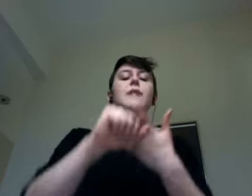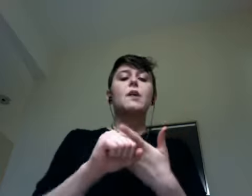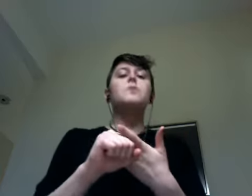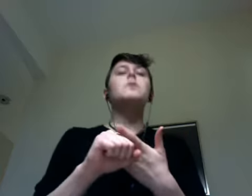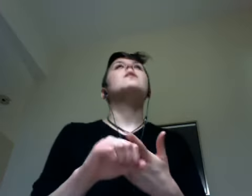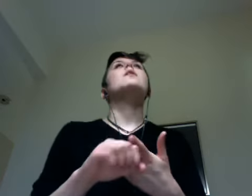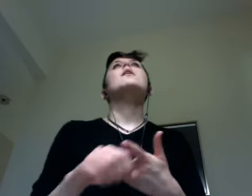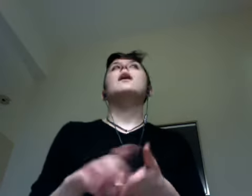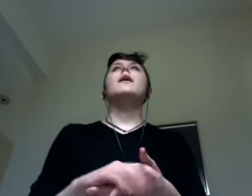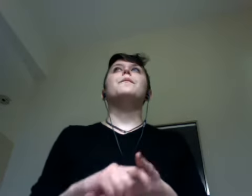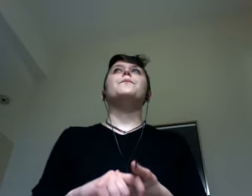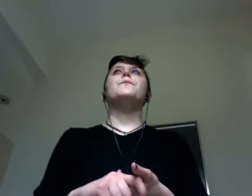down.